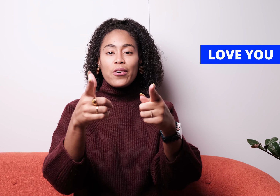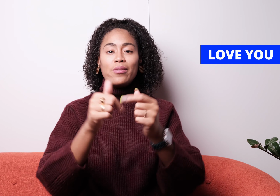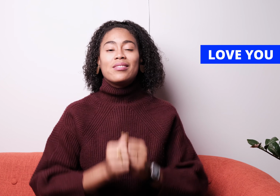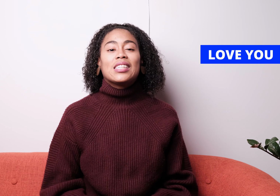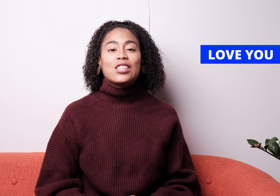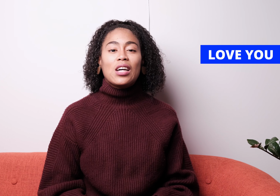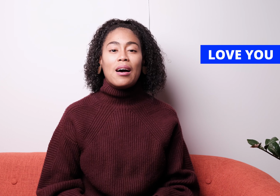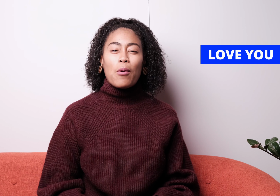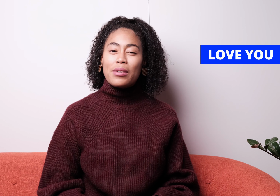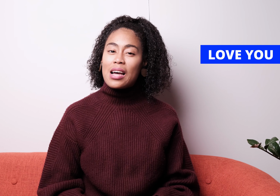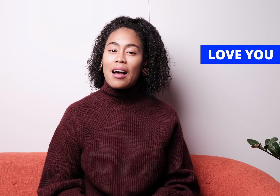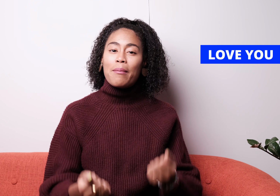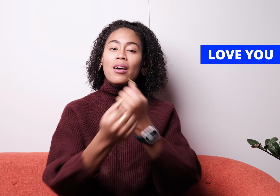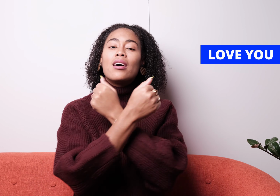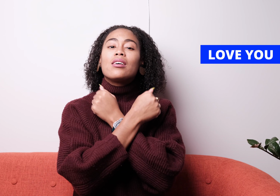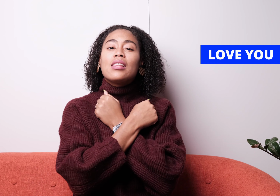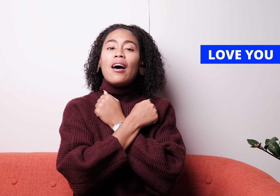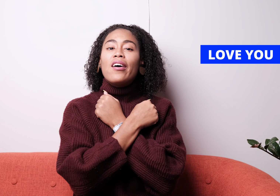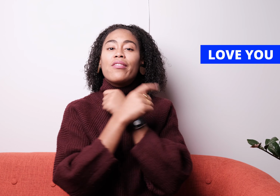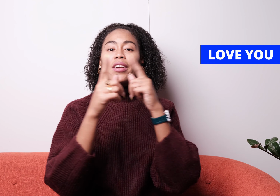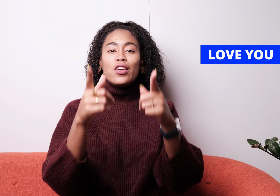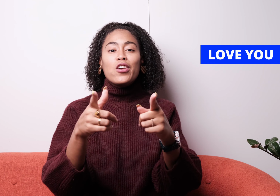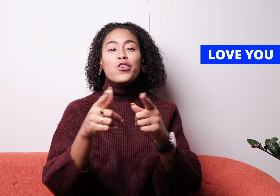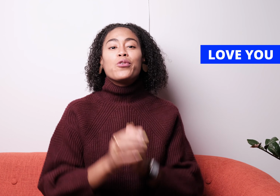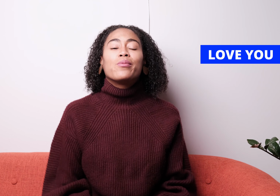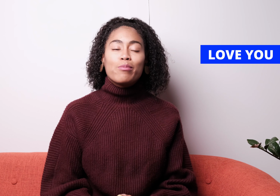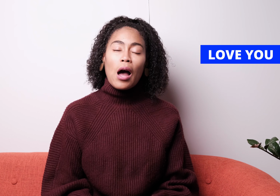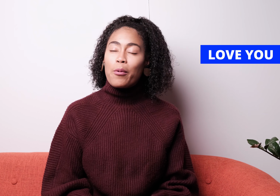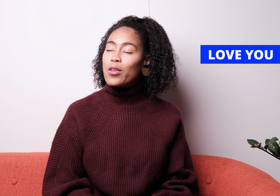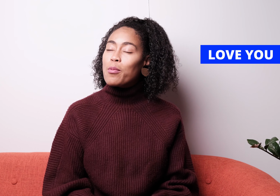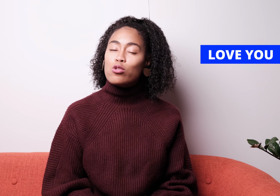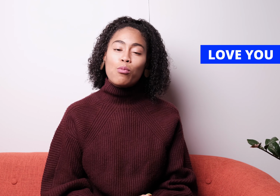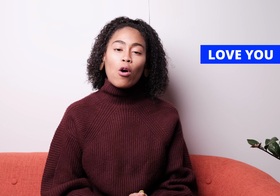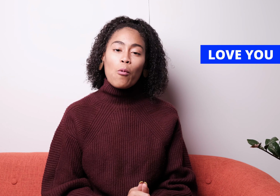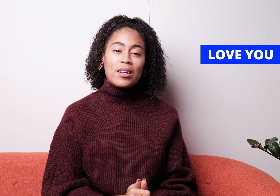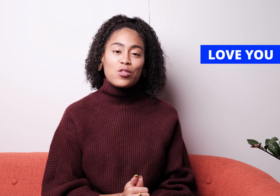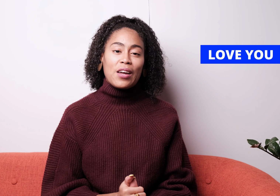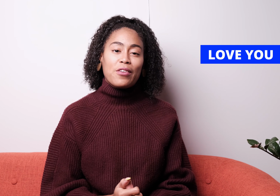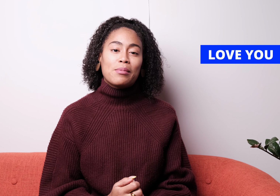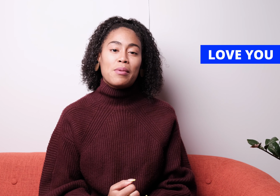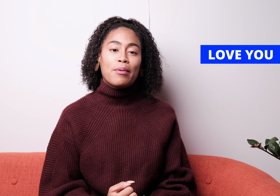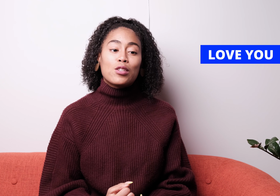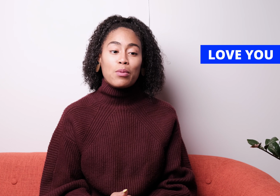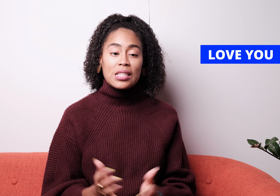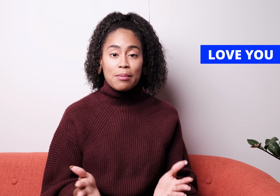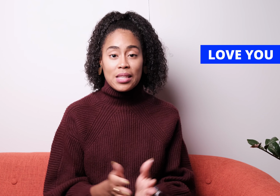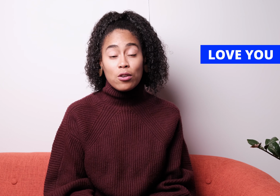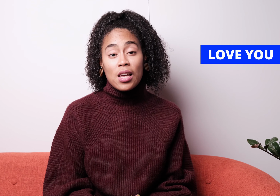you. Good job. One more time. Love you. Probably one of the most important ones, right? For them to be able to express themselves